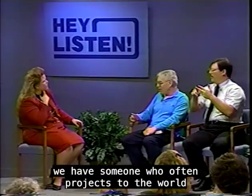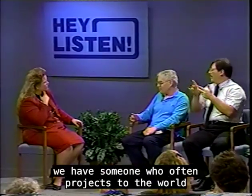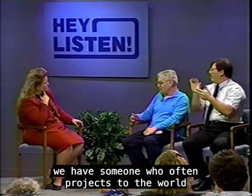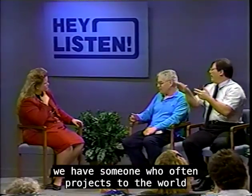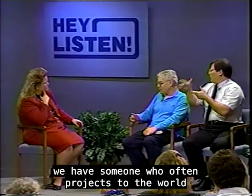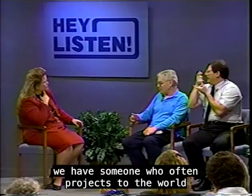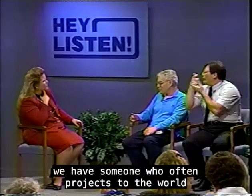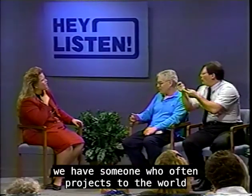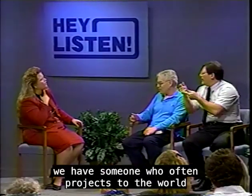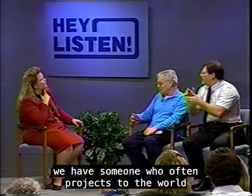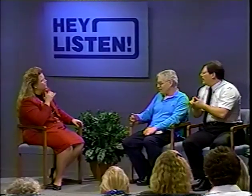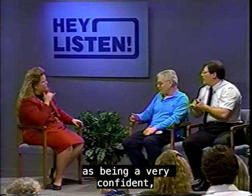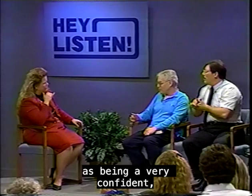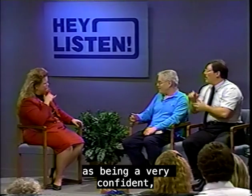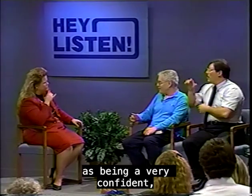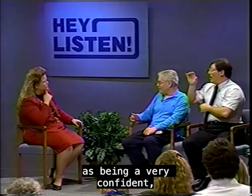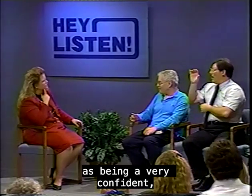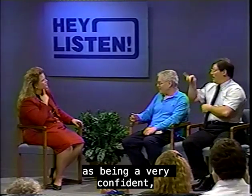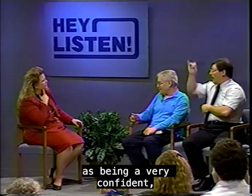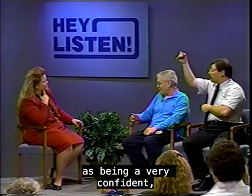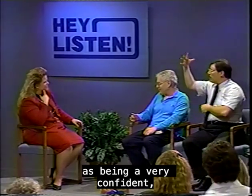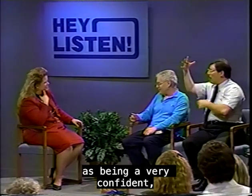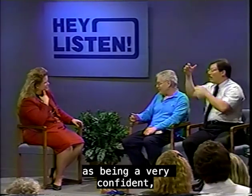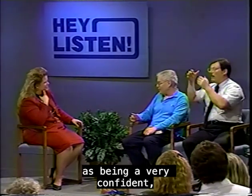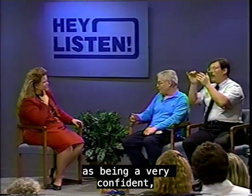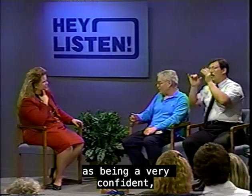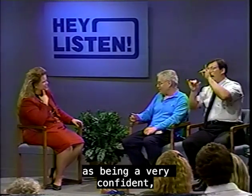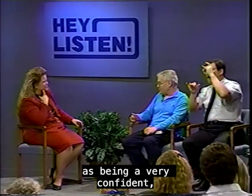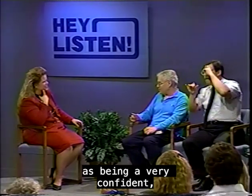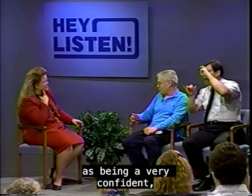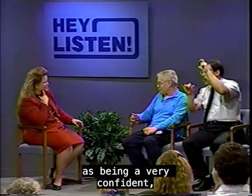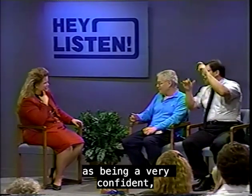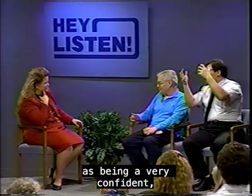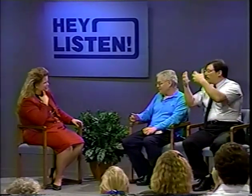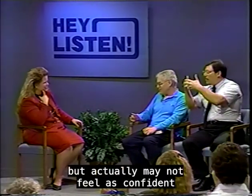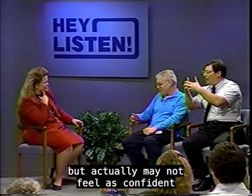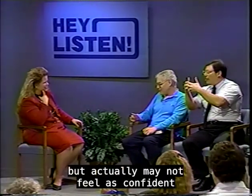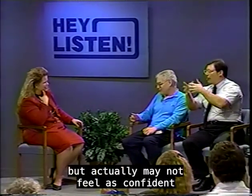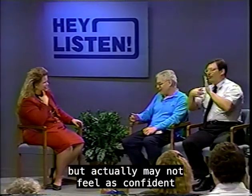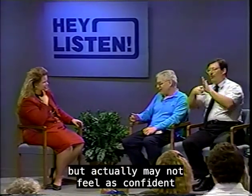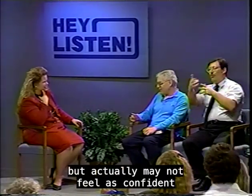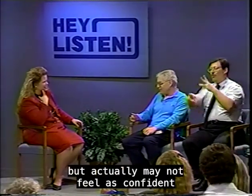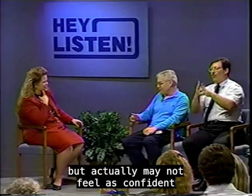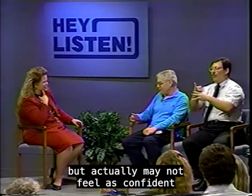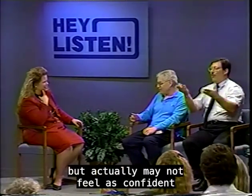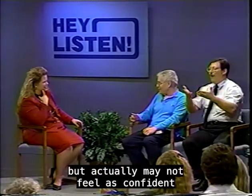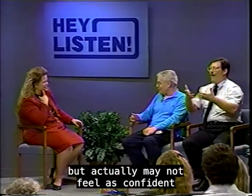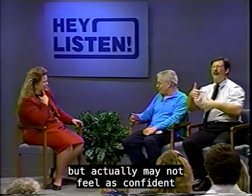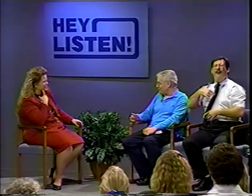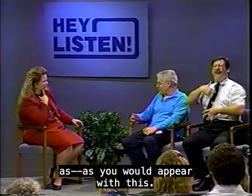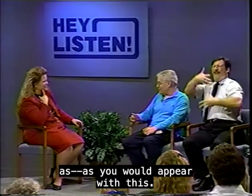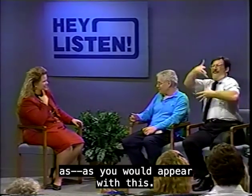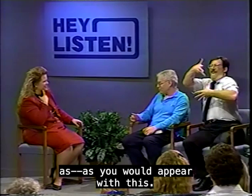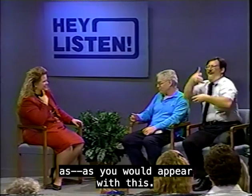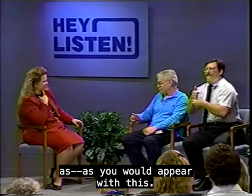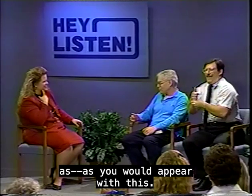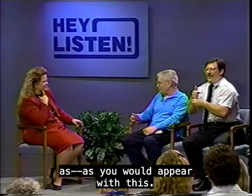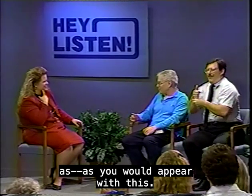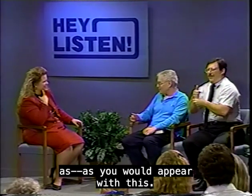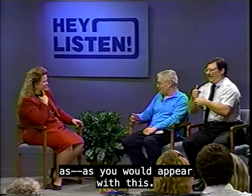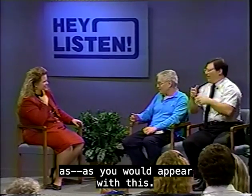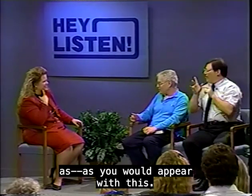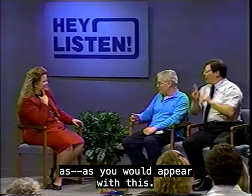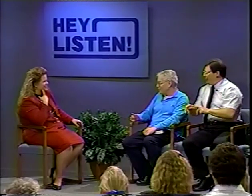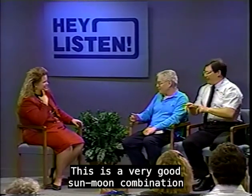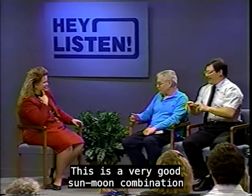who often projects to the world as being a very confident, outgoing kind of person, but actually may not feel as confident as you